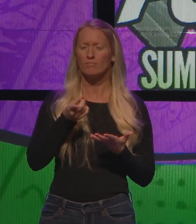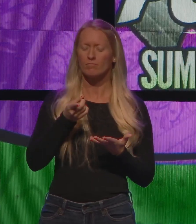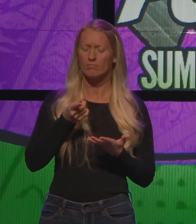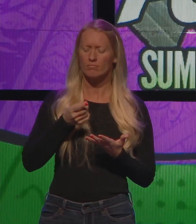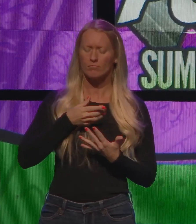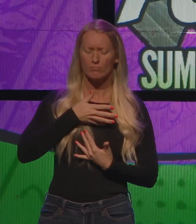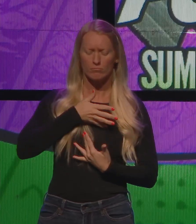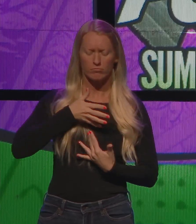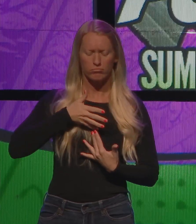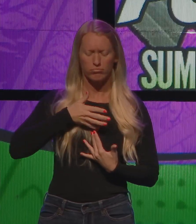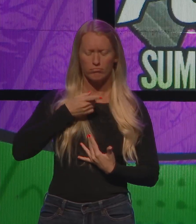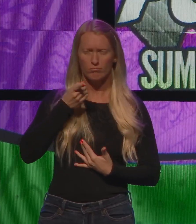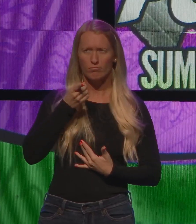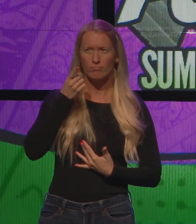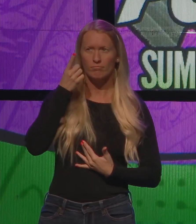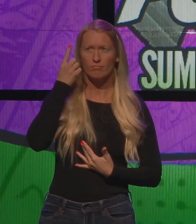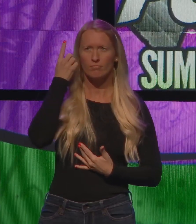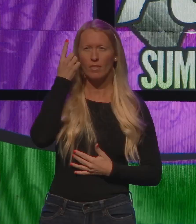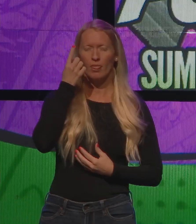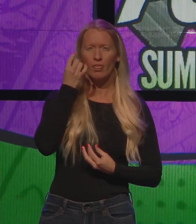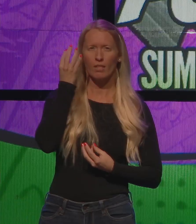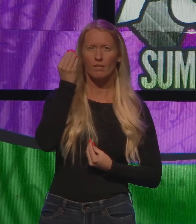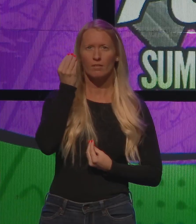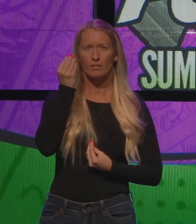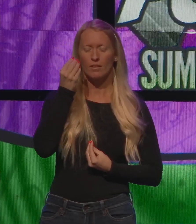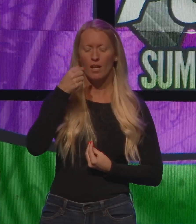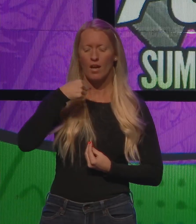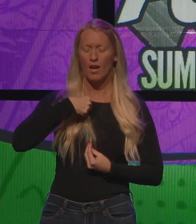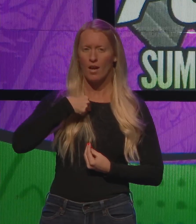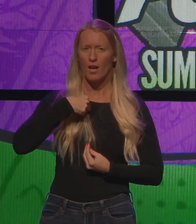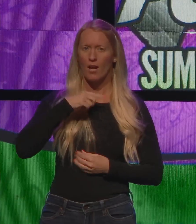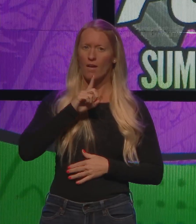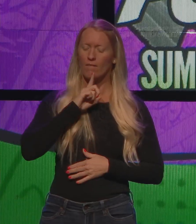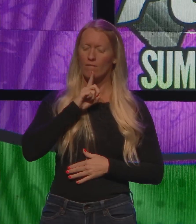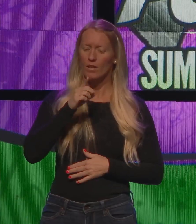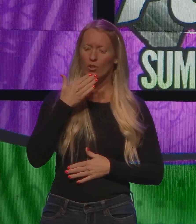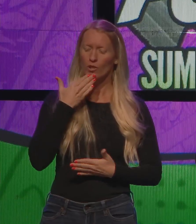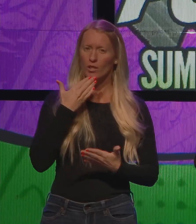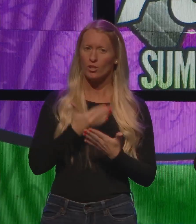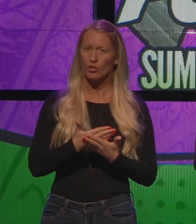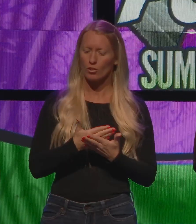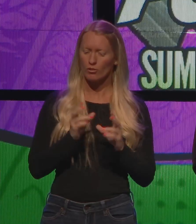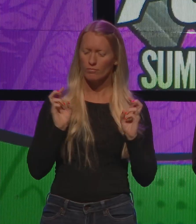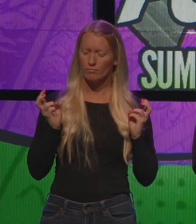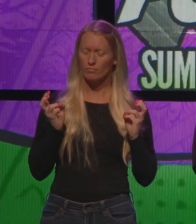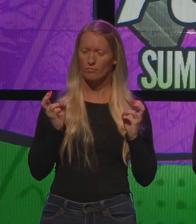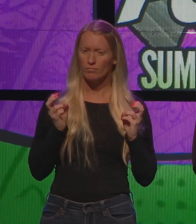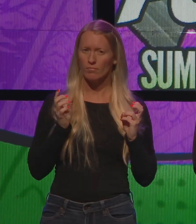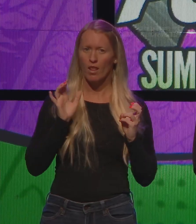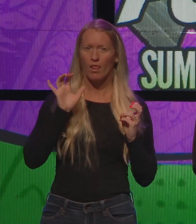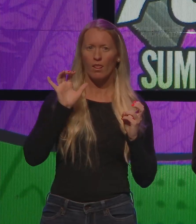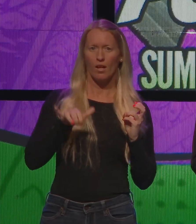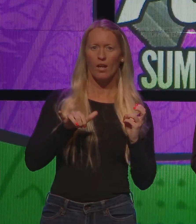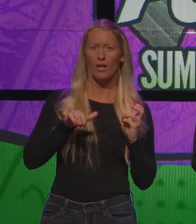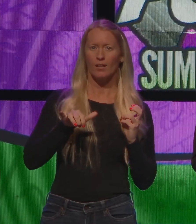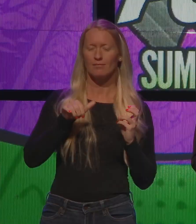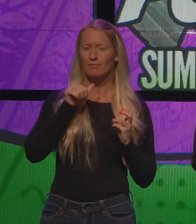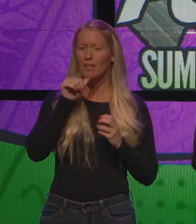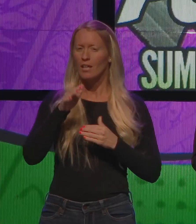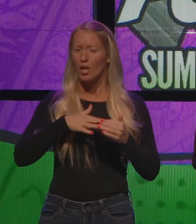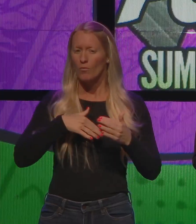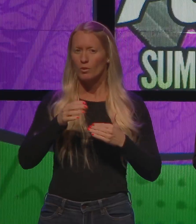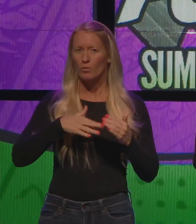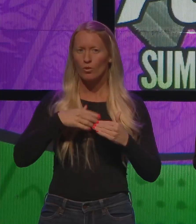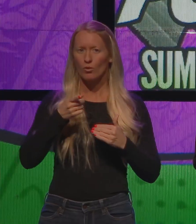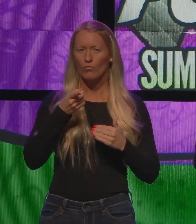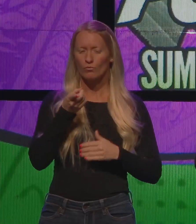I am very good. Does that stir up discomfort? Do you find there's a part